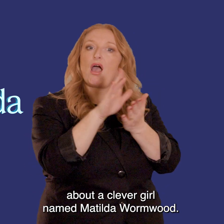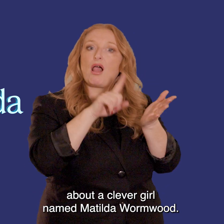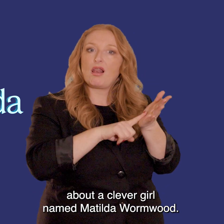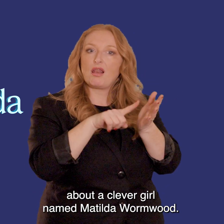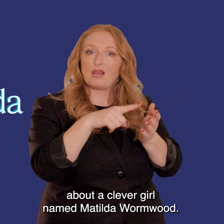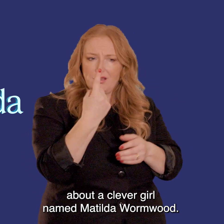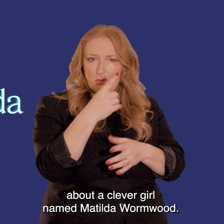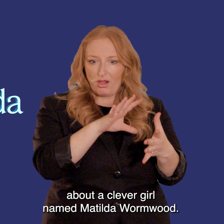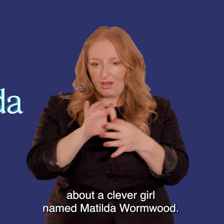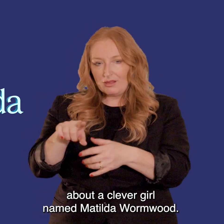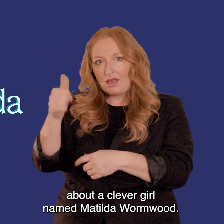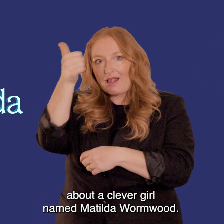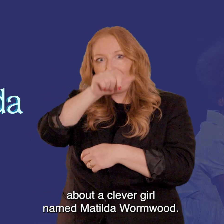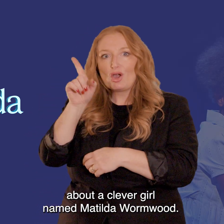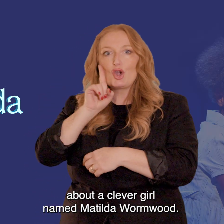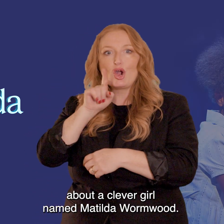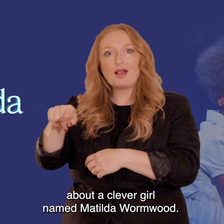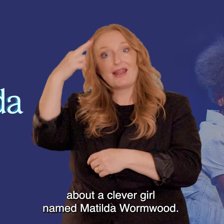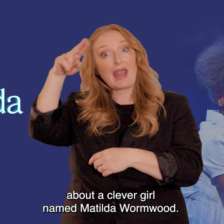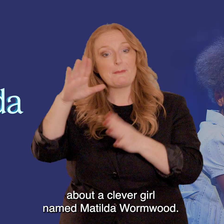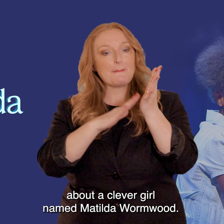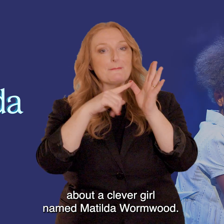named Matilda Wormwood.